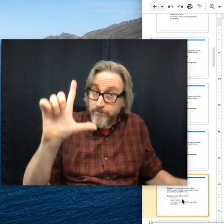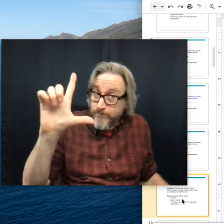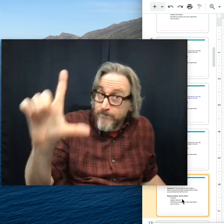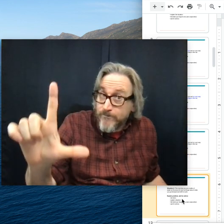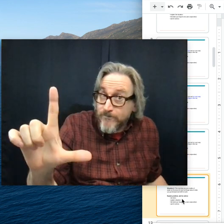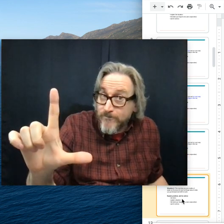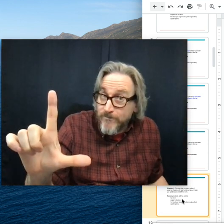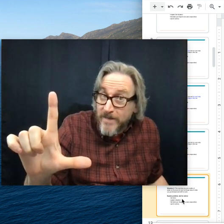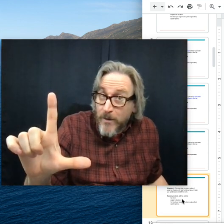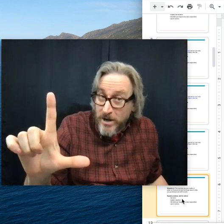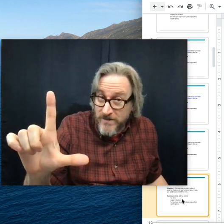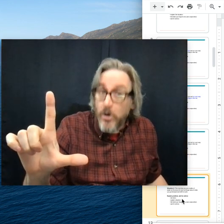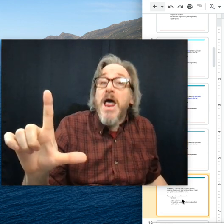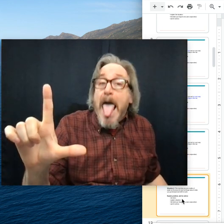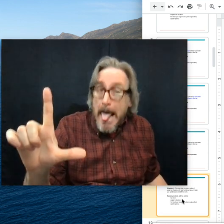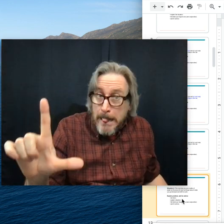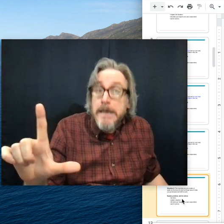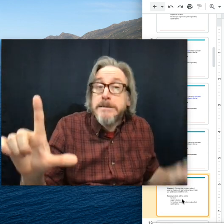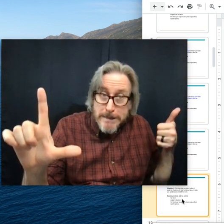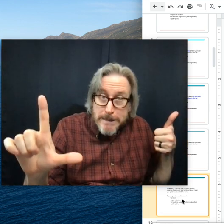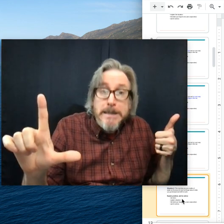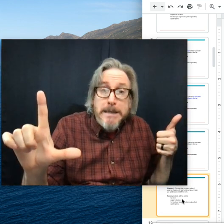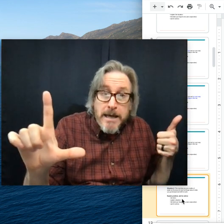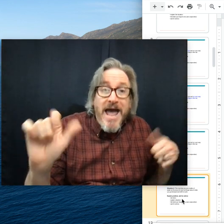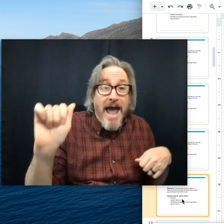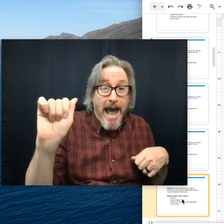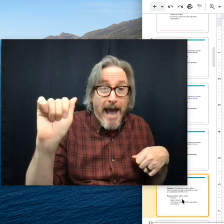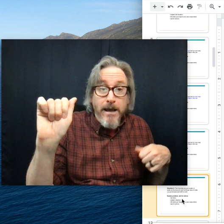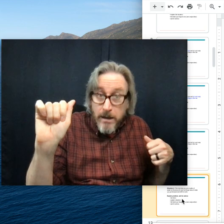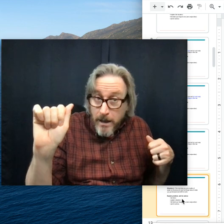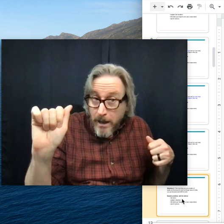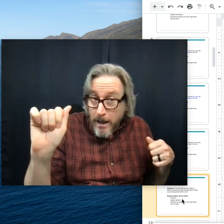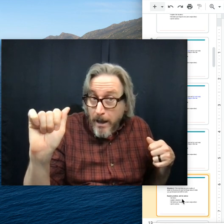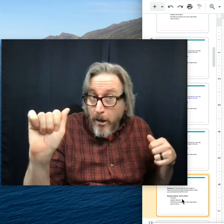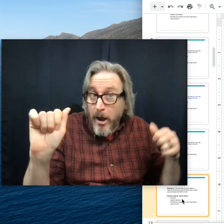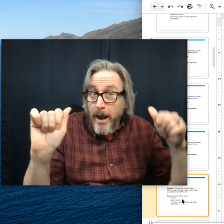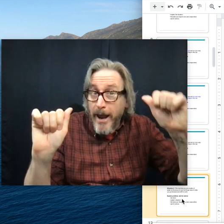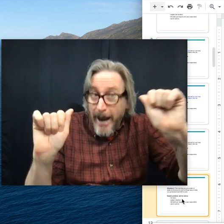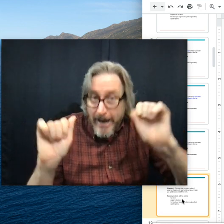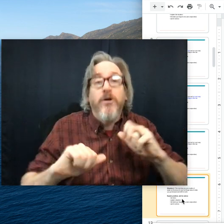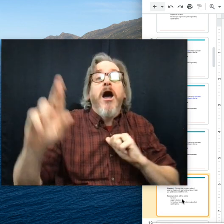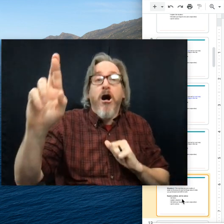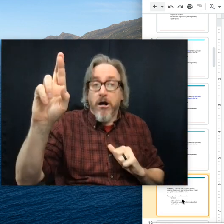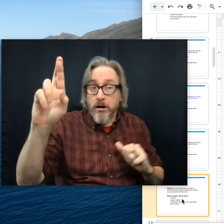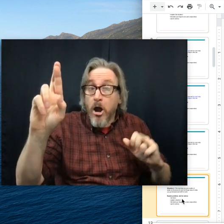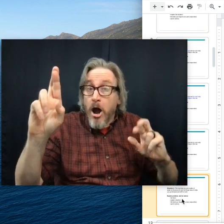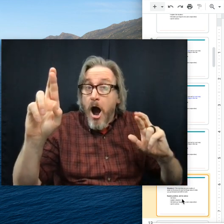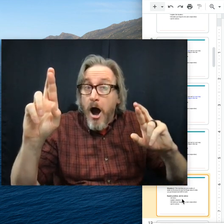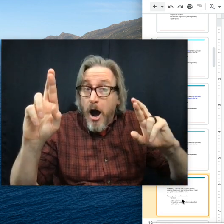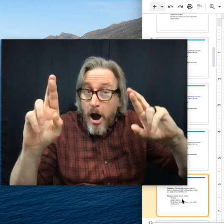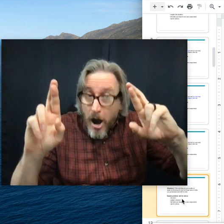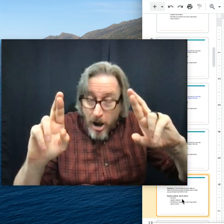second, and wait till they go L, A, okay,